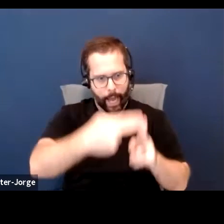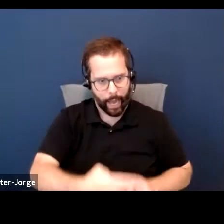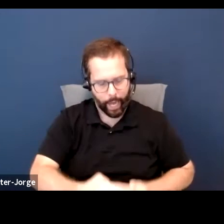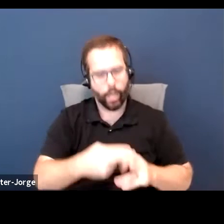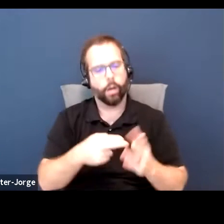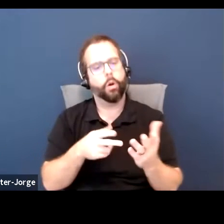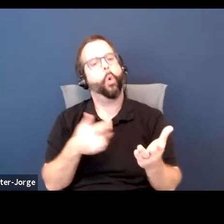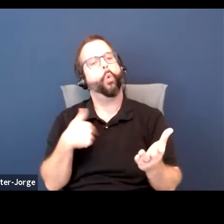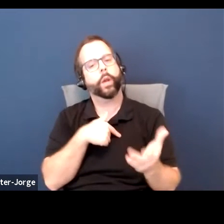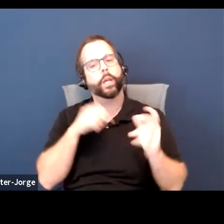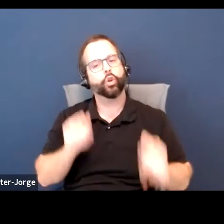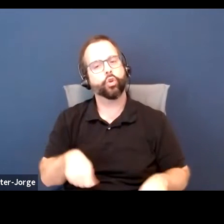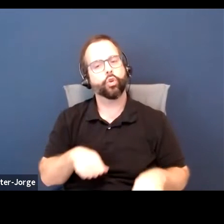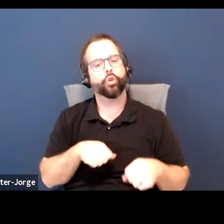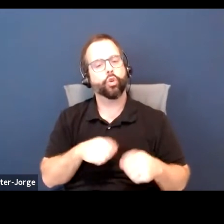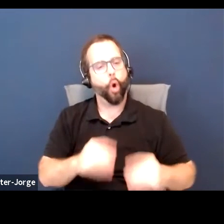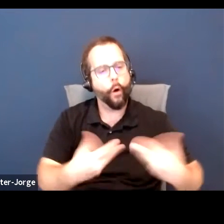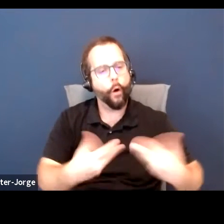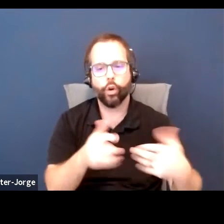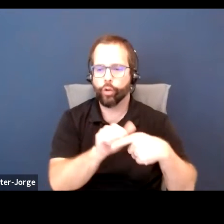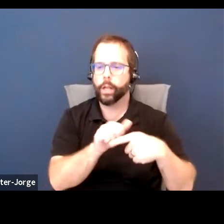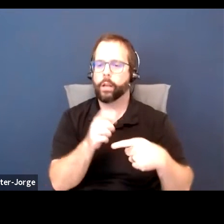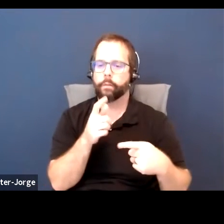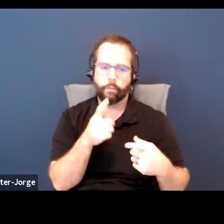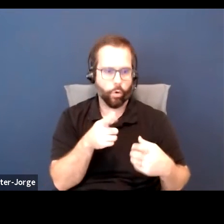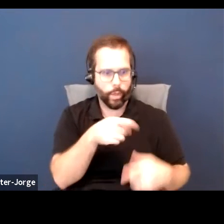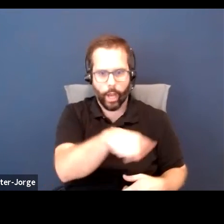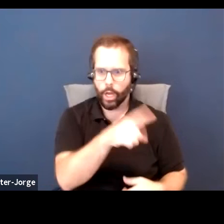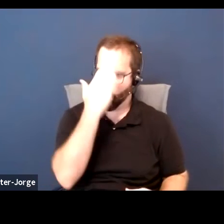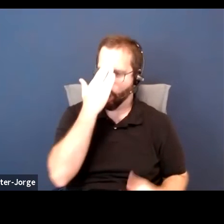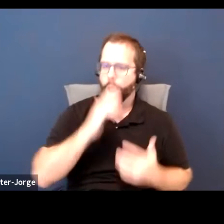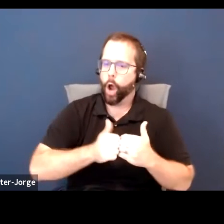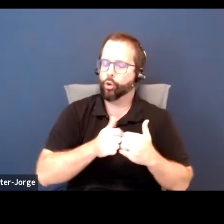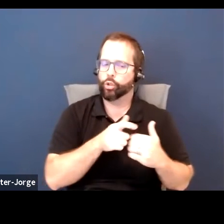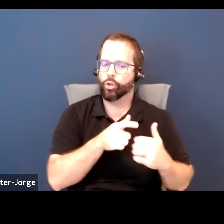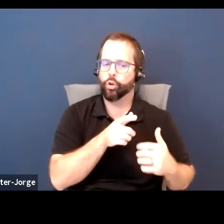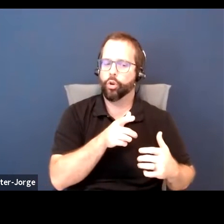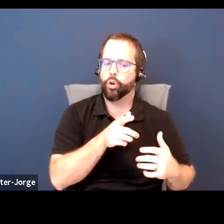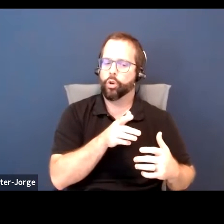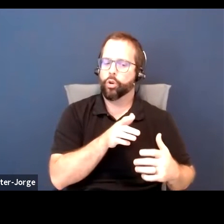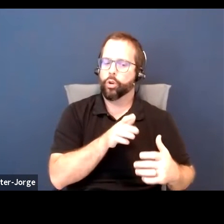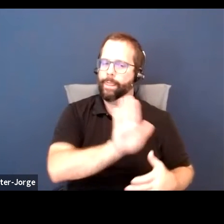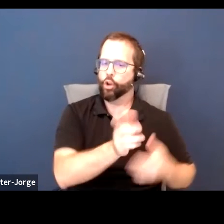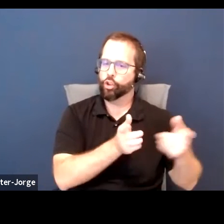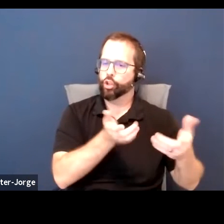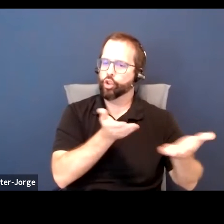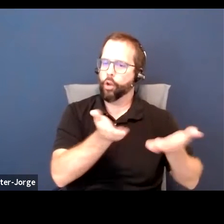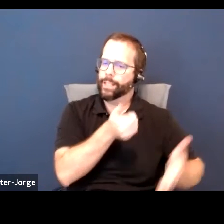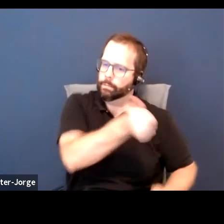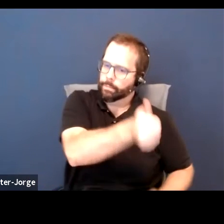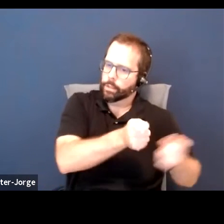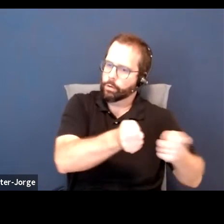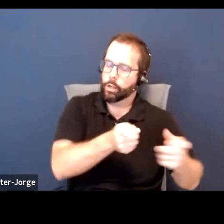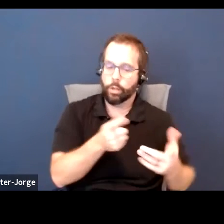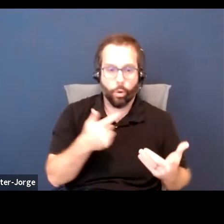to direct your own services. And we are putting people with disabilities alongside individuals who may be interested